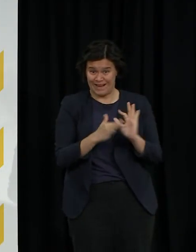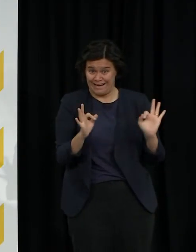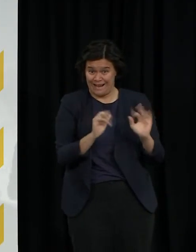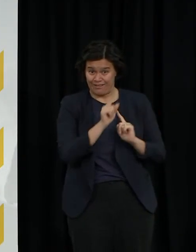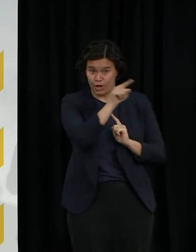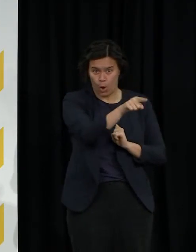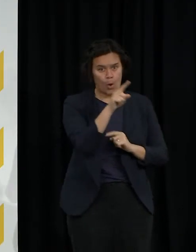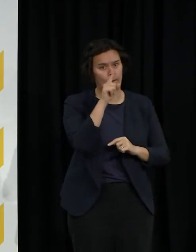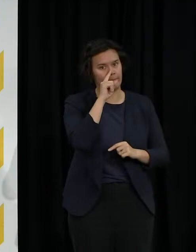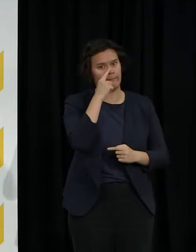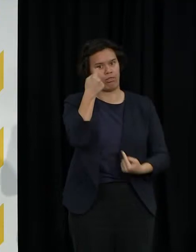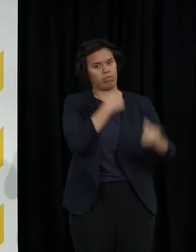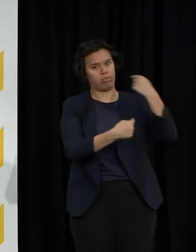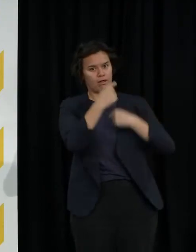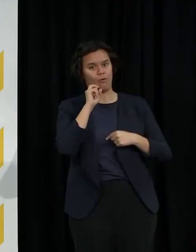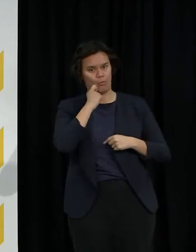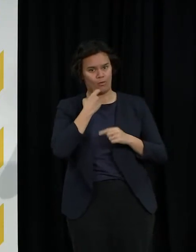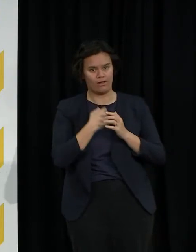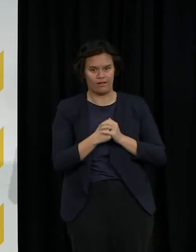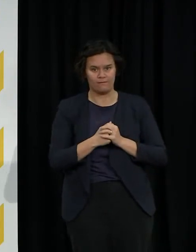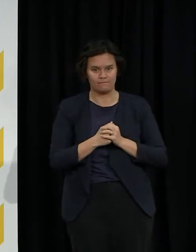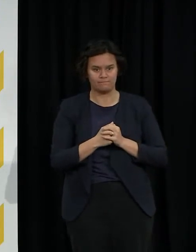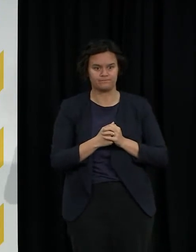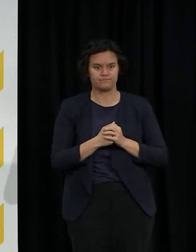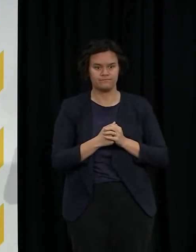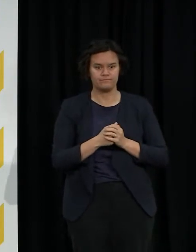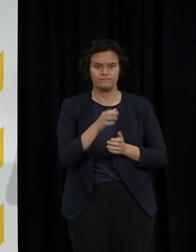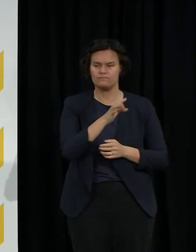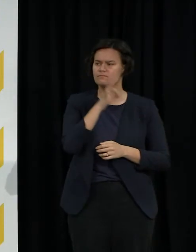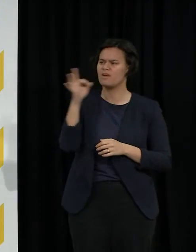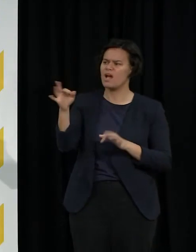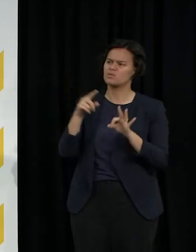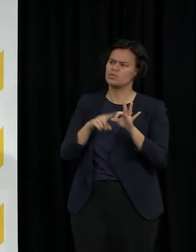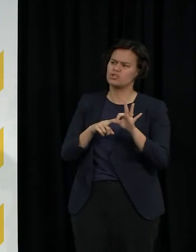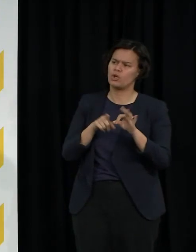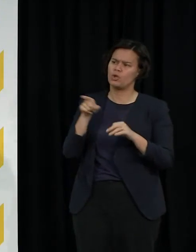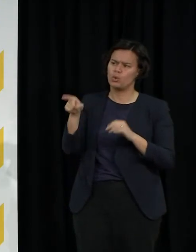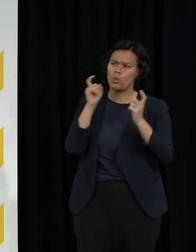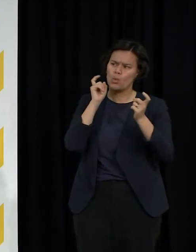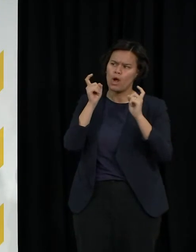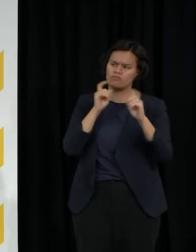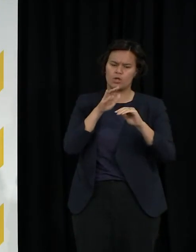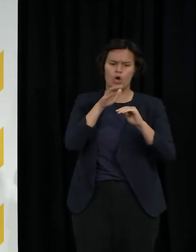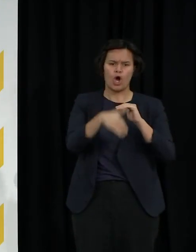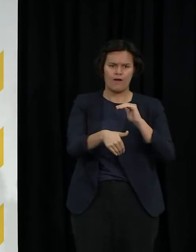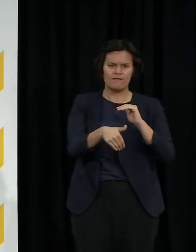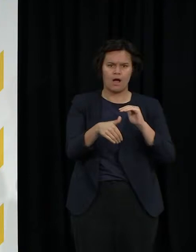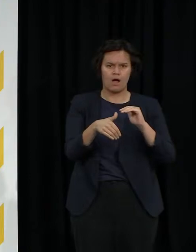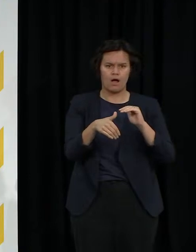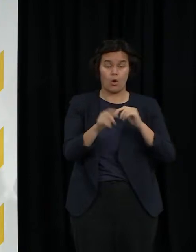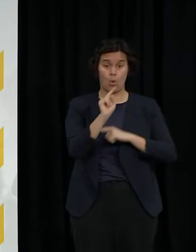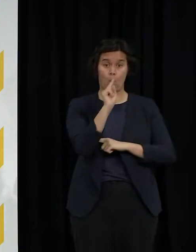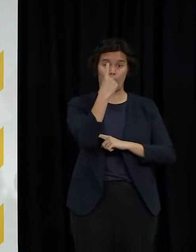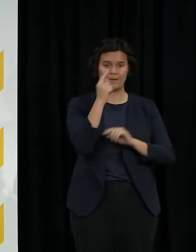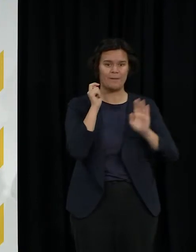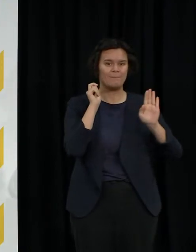for that as well. Are you concerned about potential community transmission within the construction sector in